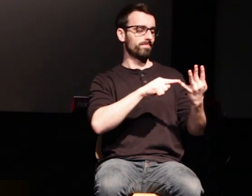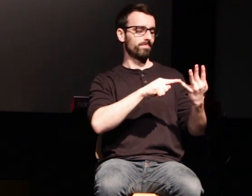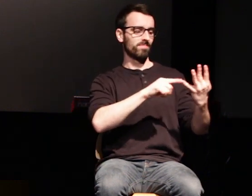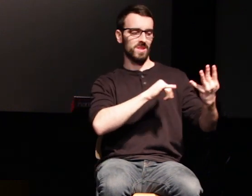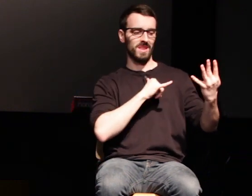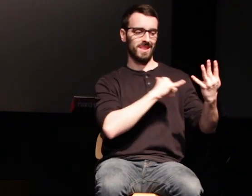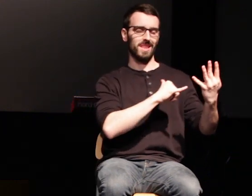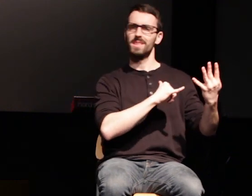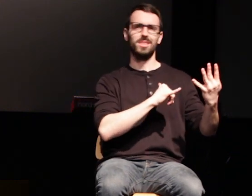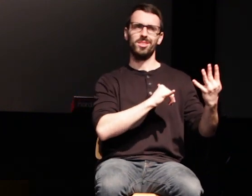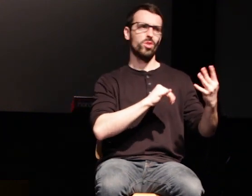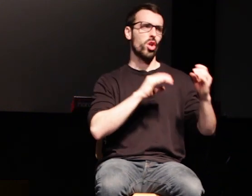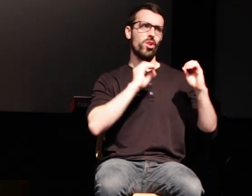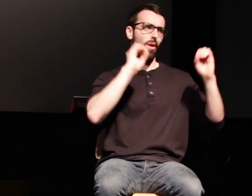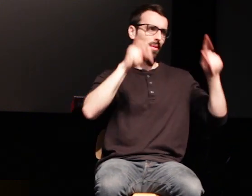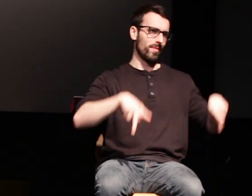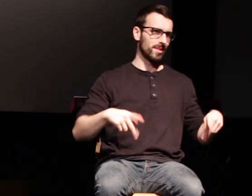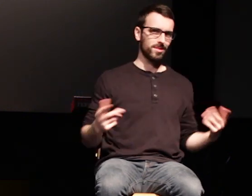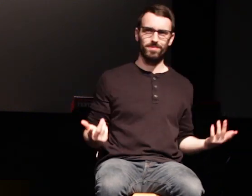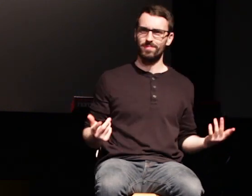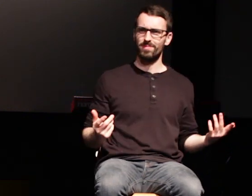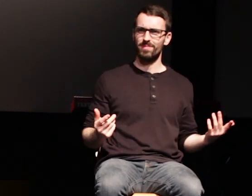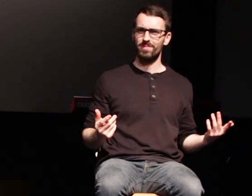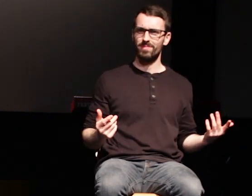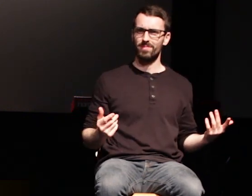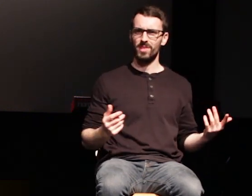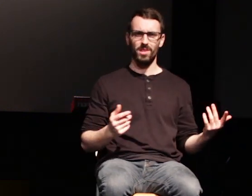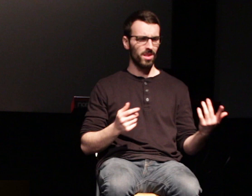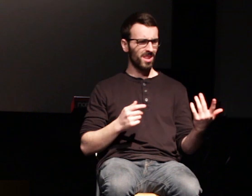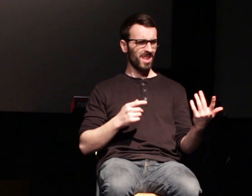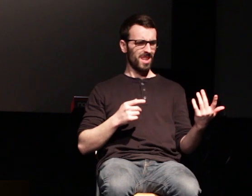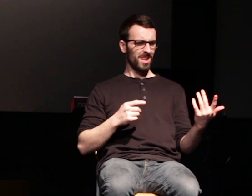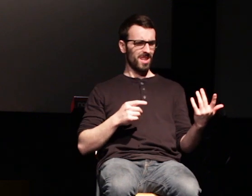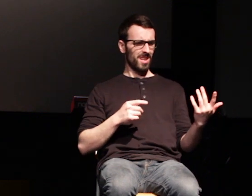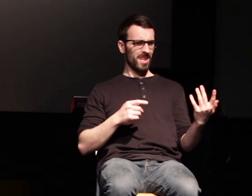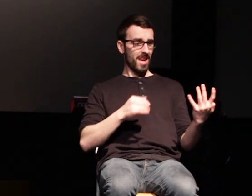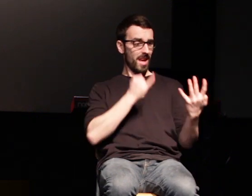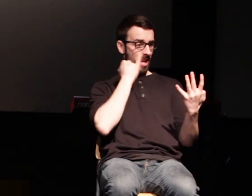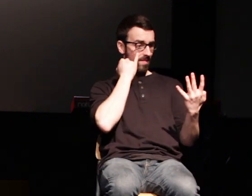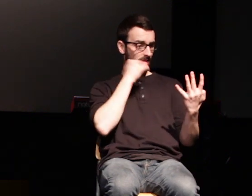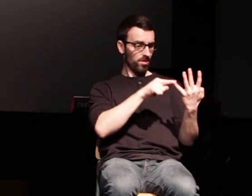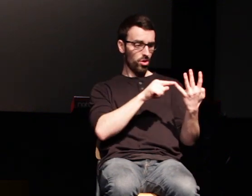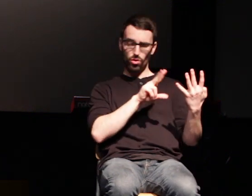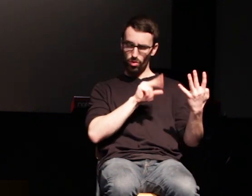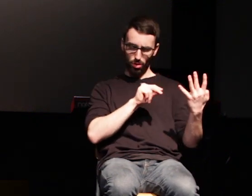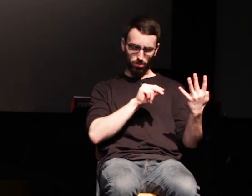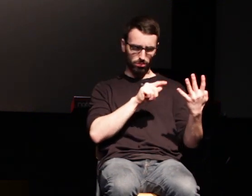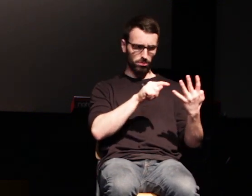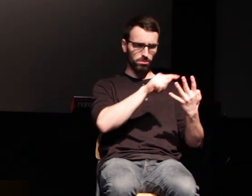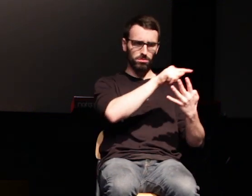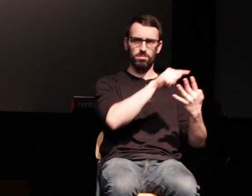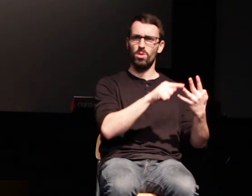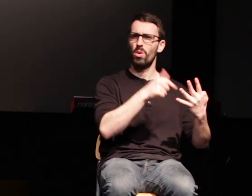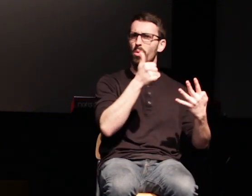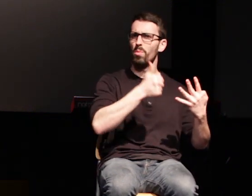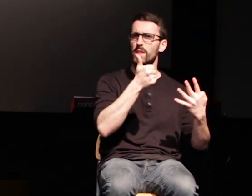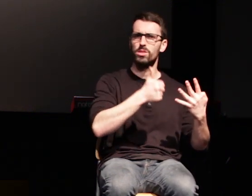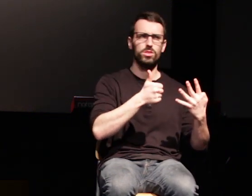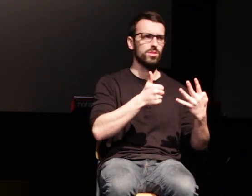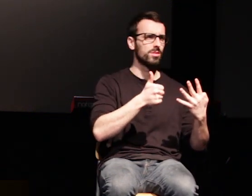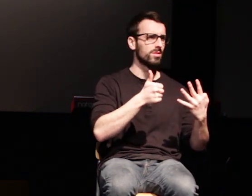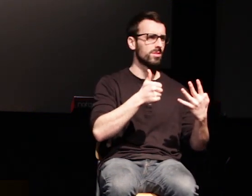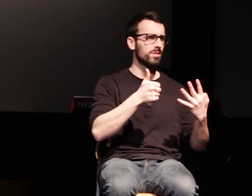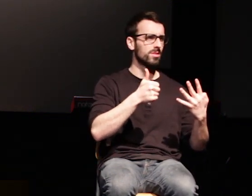Whoa. Then which one are we? Which one are we most in danger of?